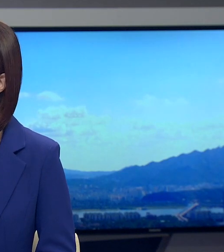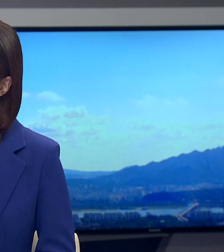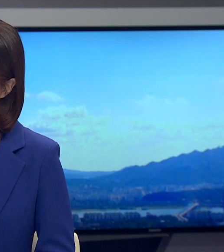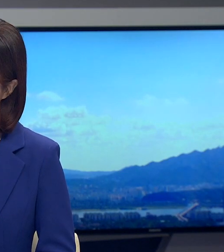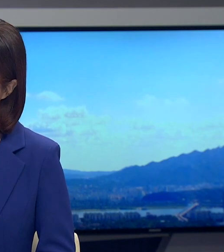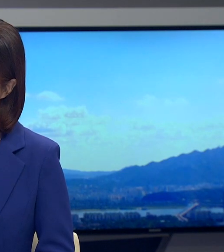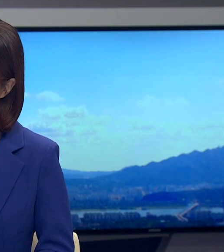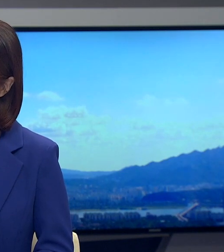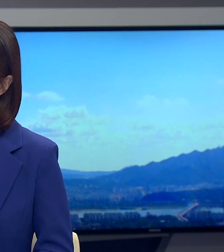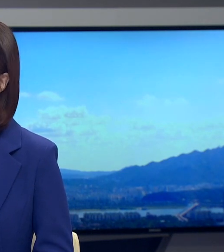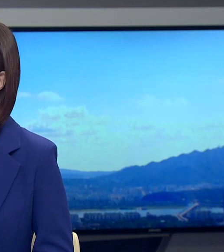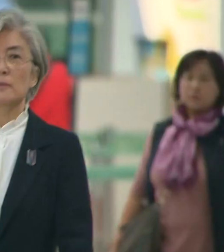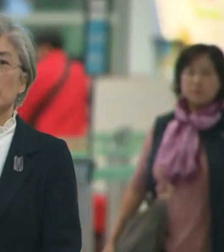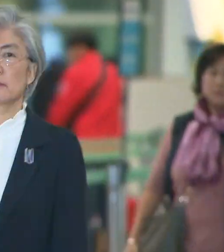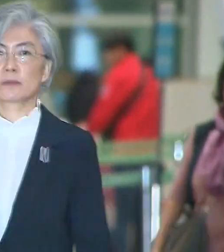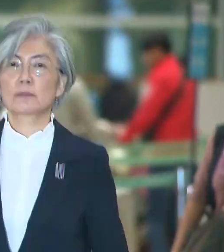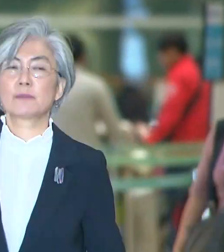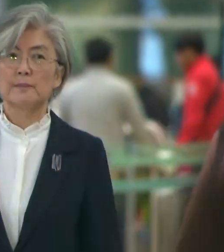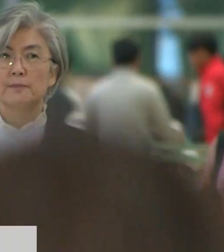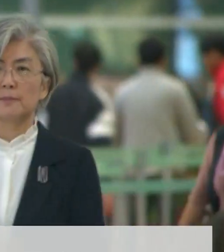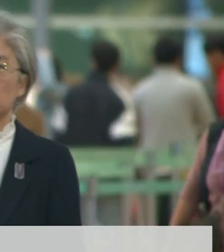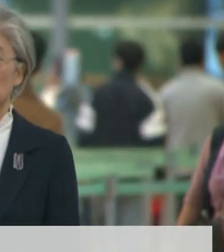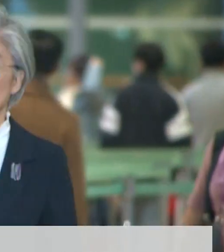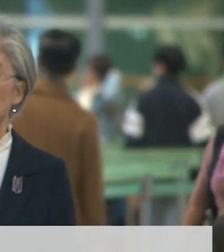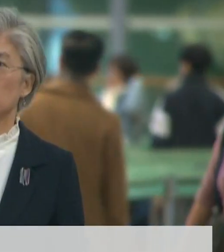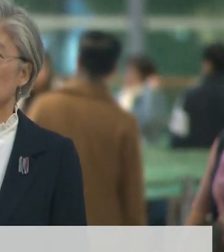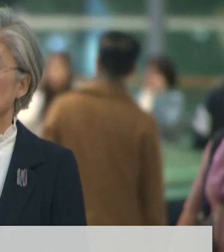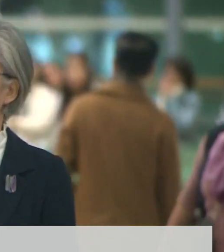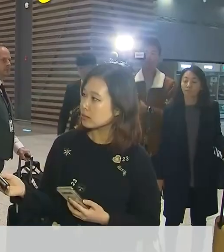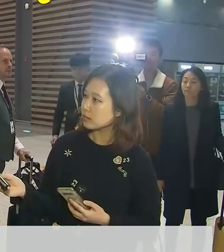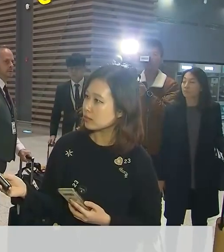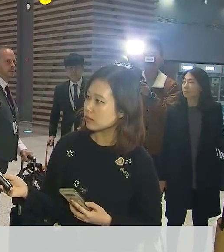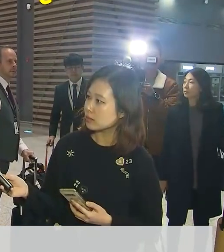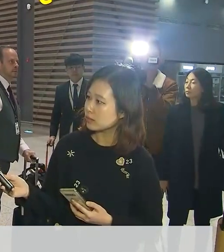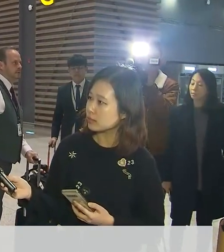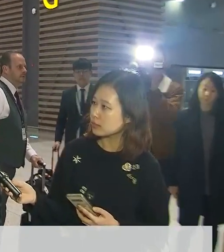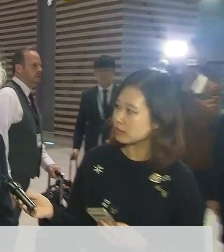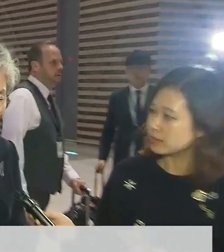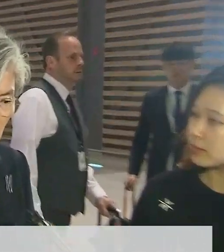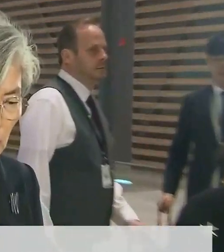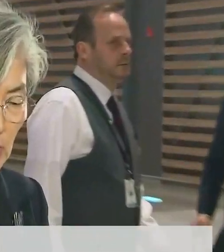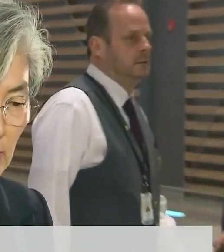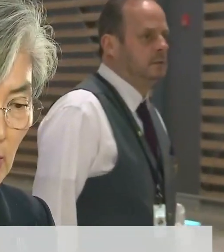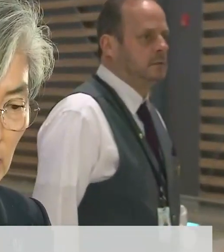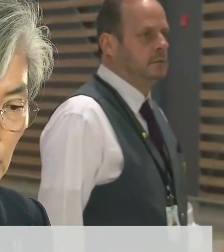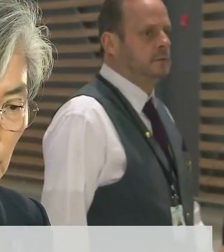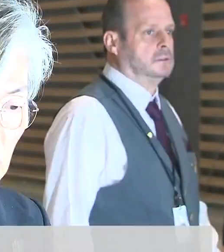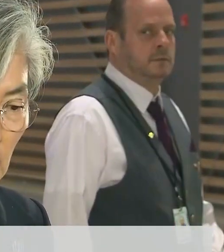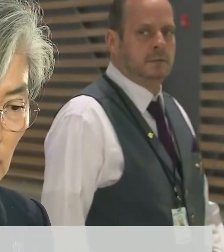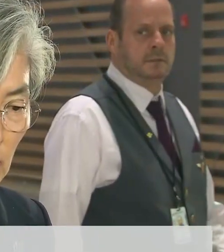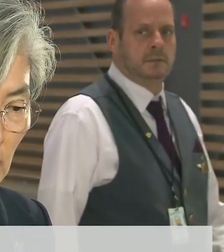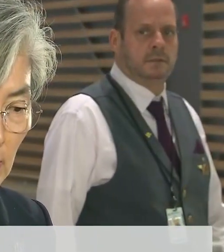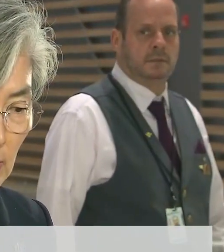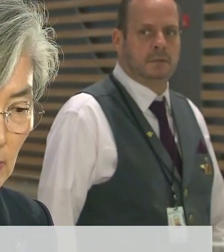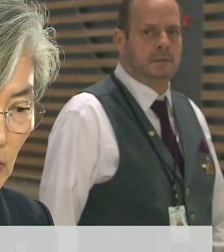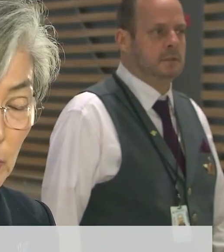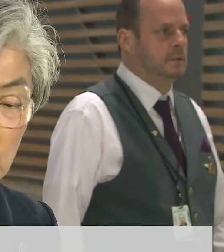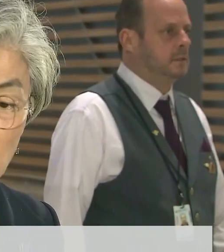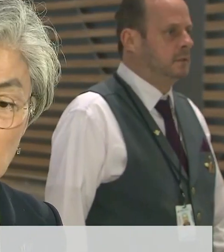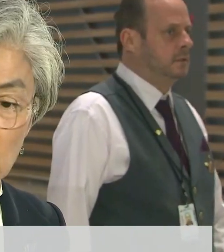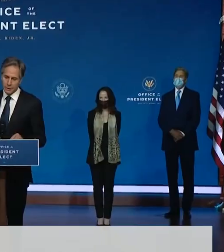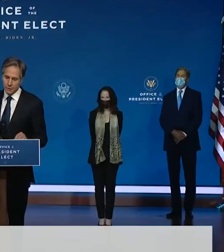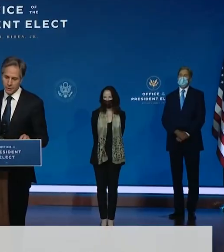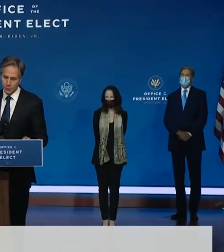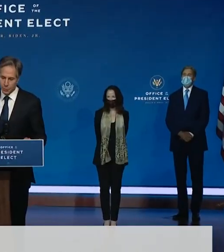And last week, Seoul's Foreign Minister Kang Kyung-hwa and her U.S. new American counterpart, Antony Blinken, held phone